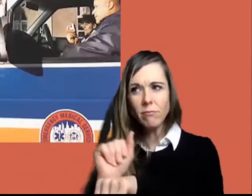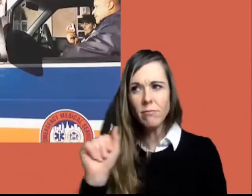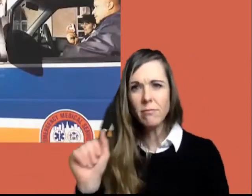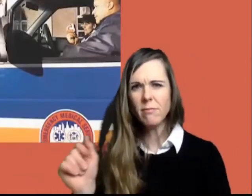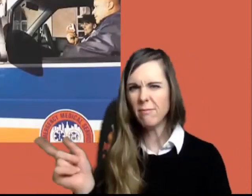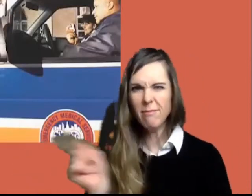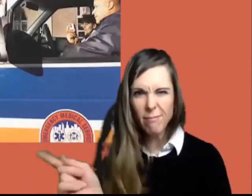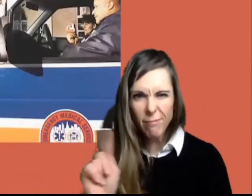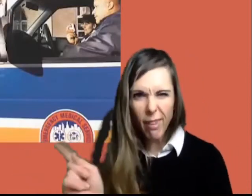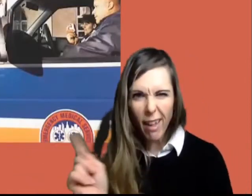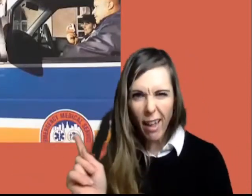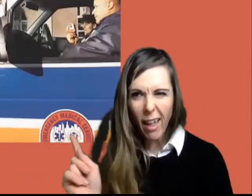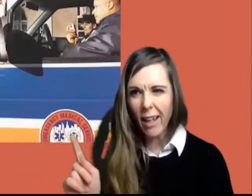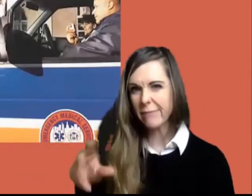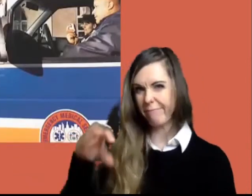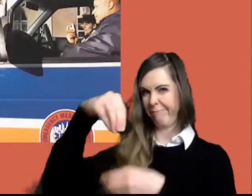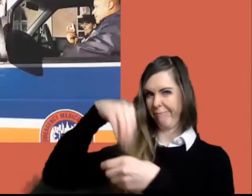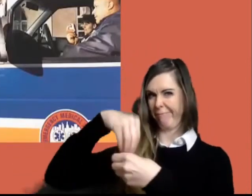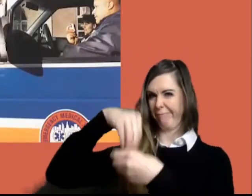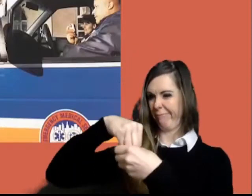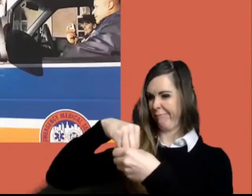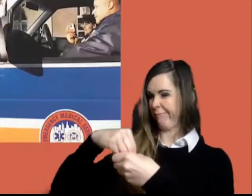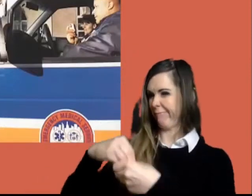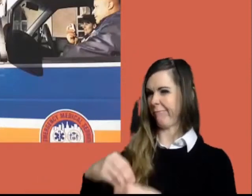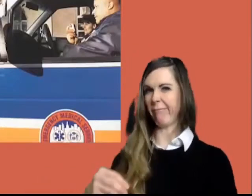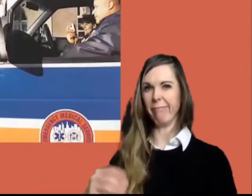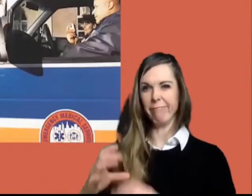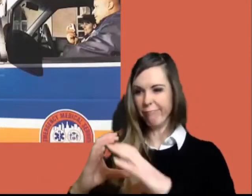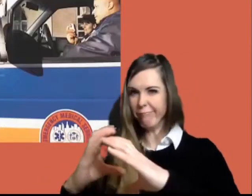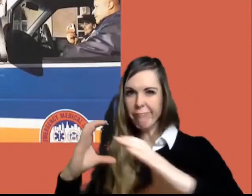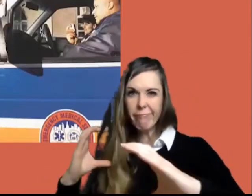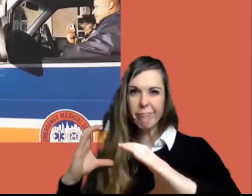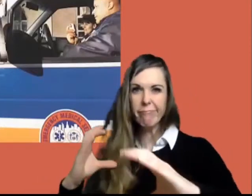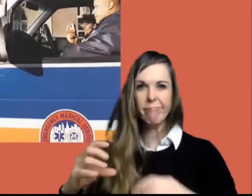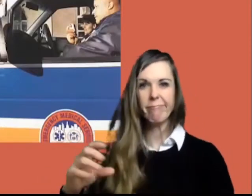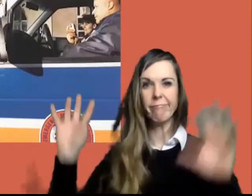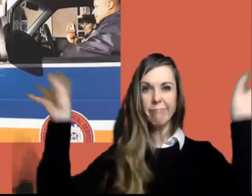Next page. We work where?